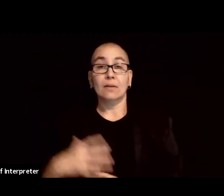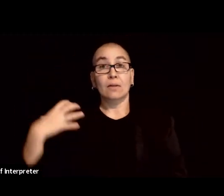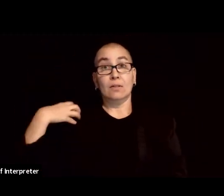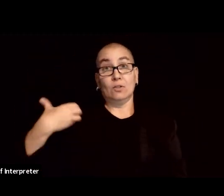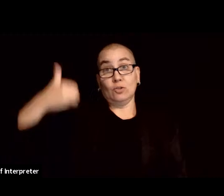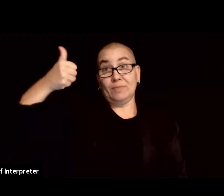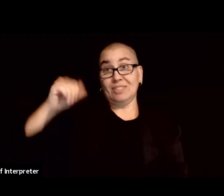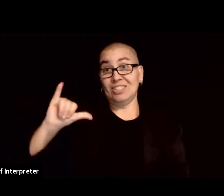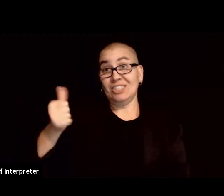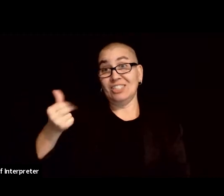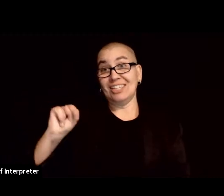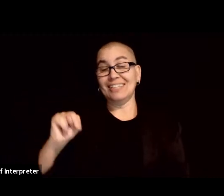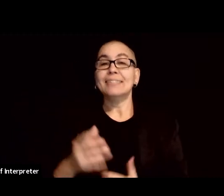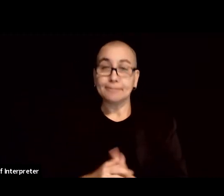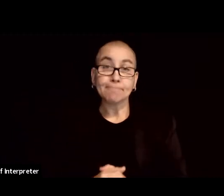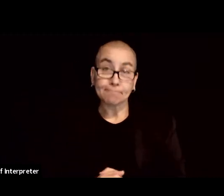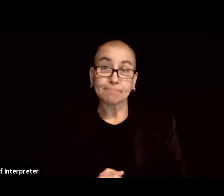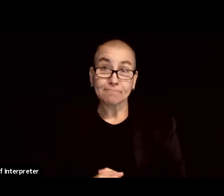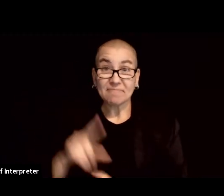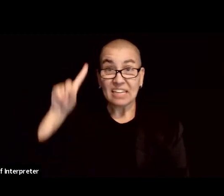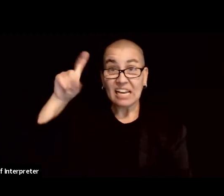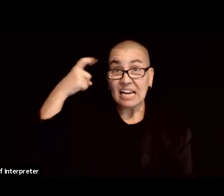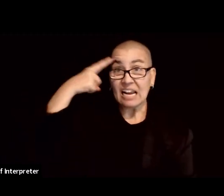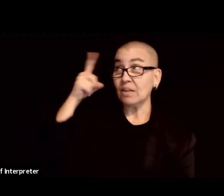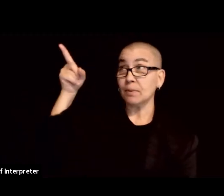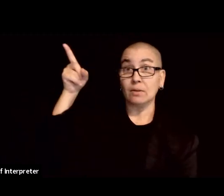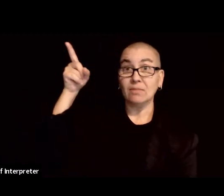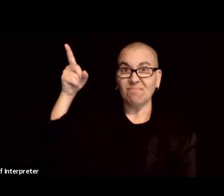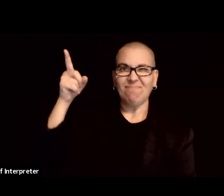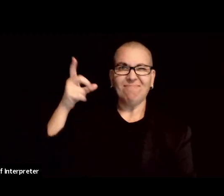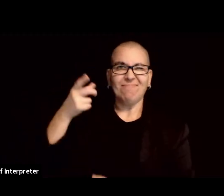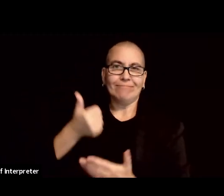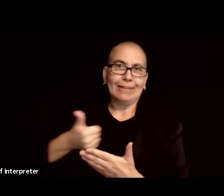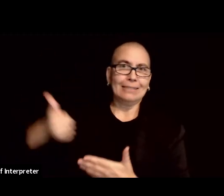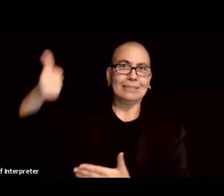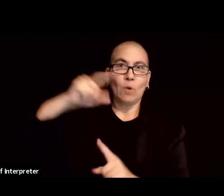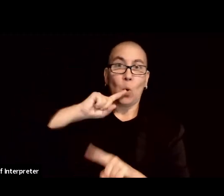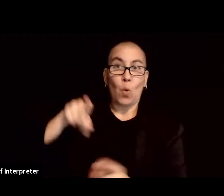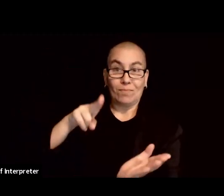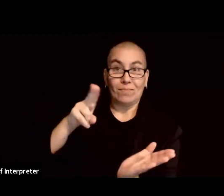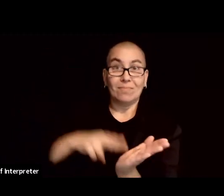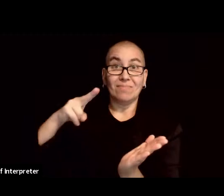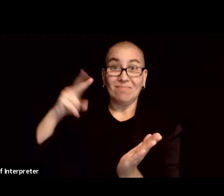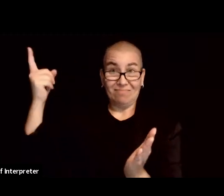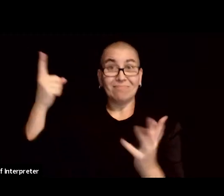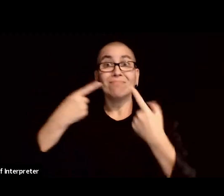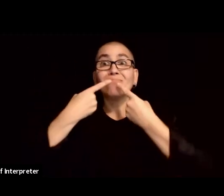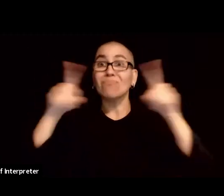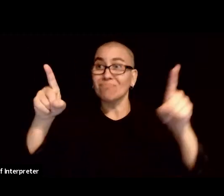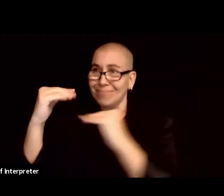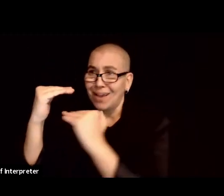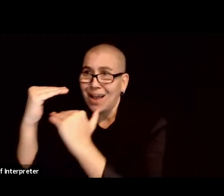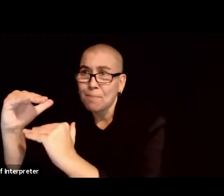which do set capacity limits for venues and events like celebrations.